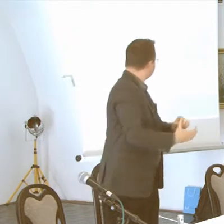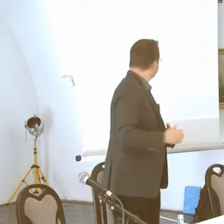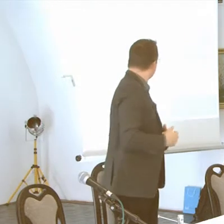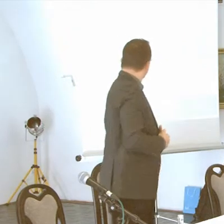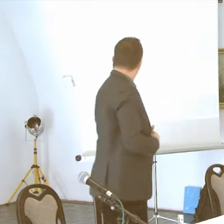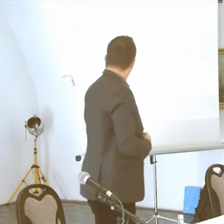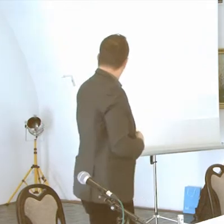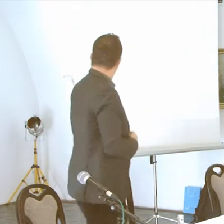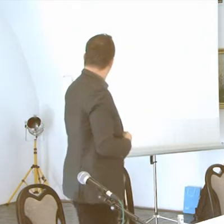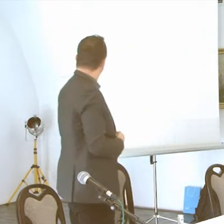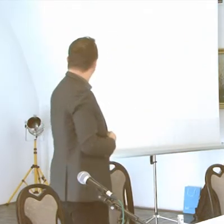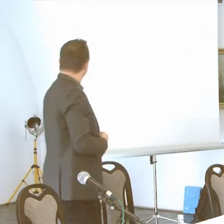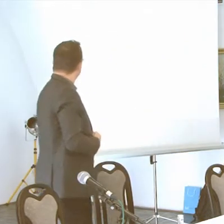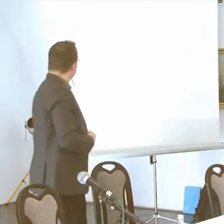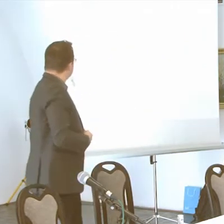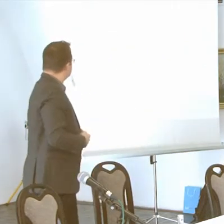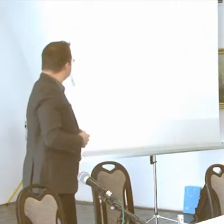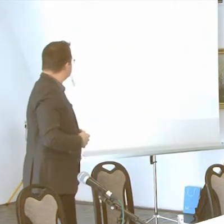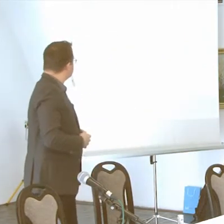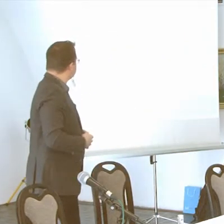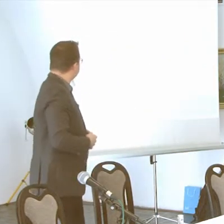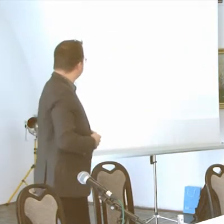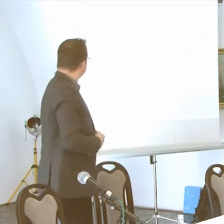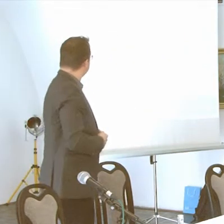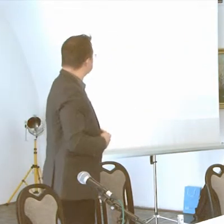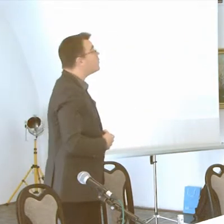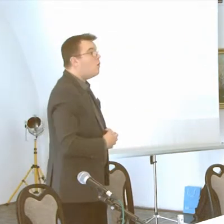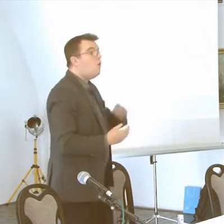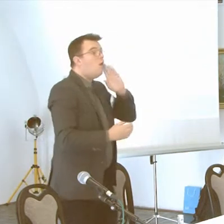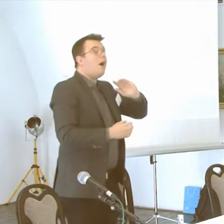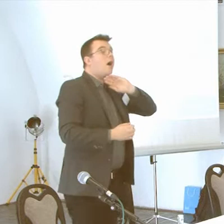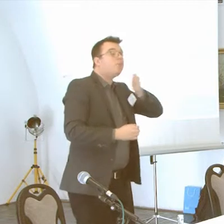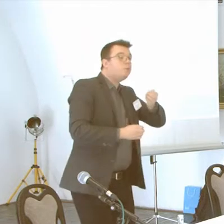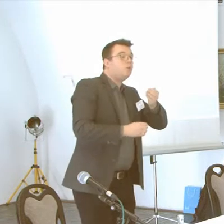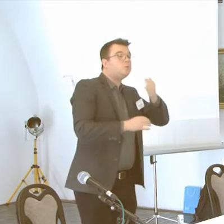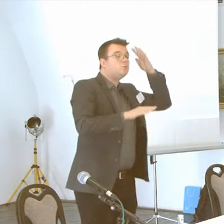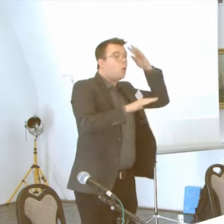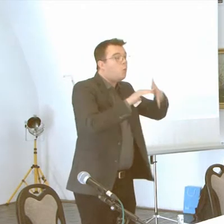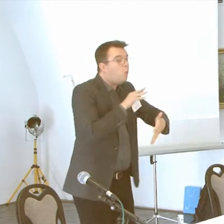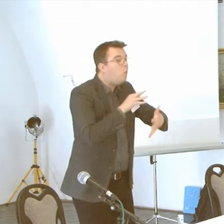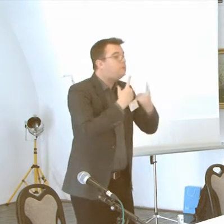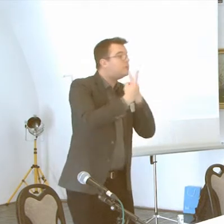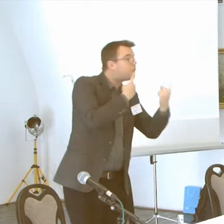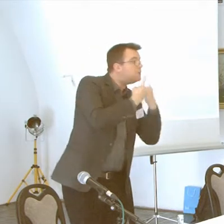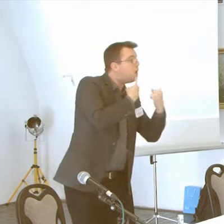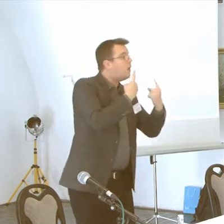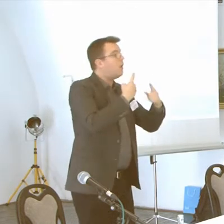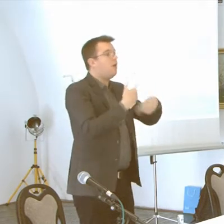be possible for deaf people or other places in Denmark to get in contact with the emergency phone central. In need